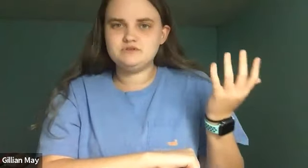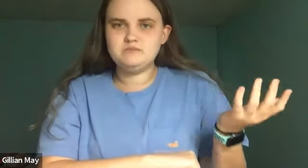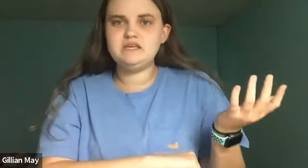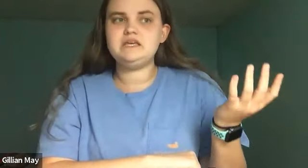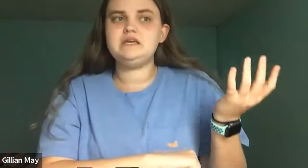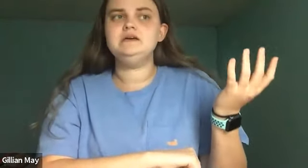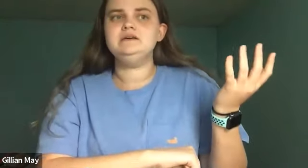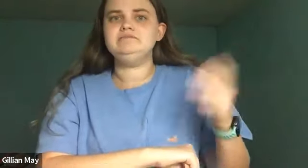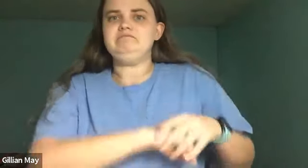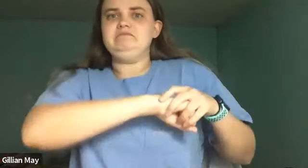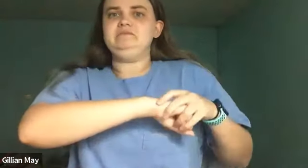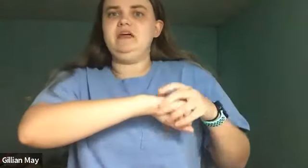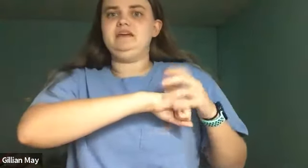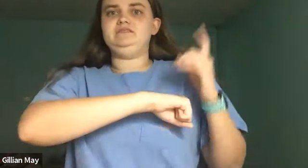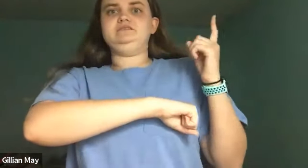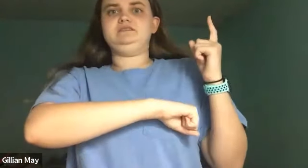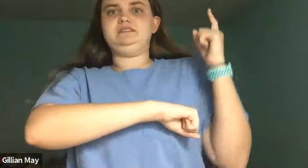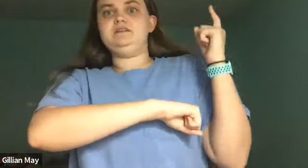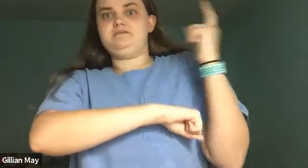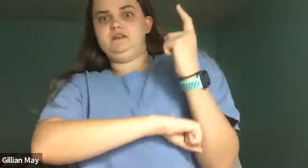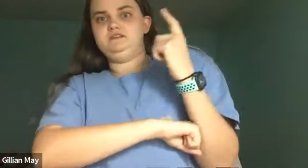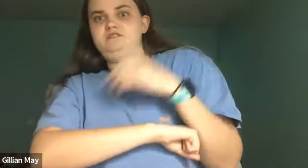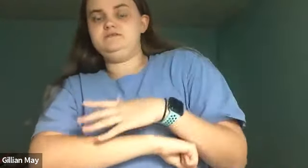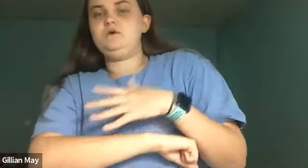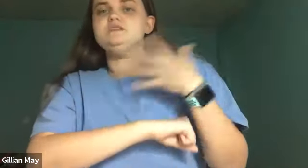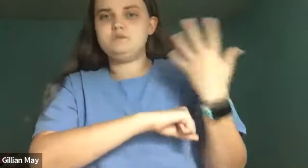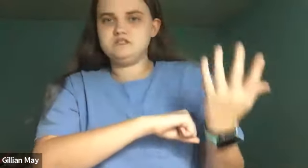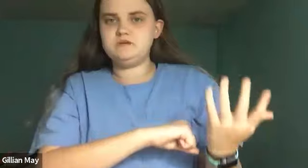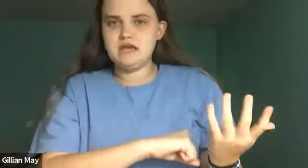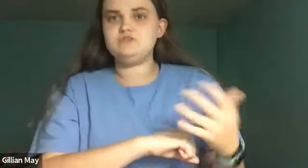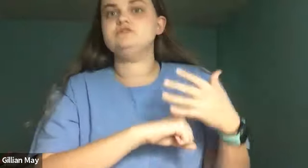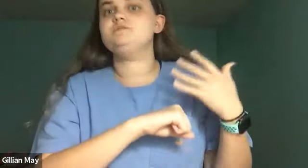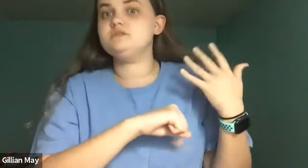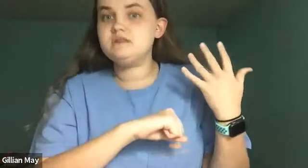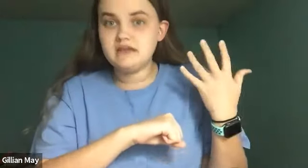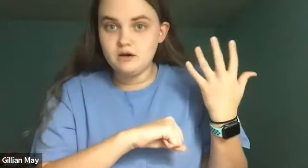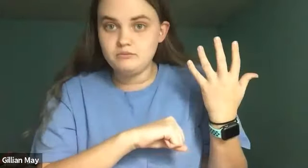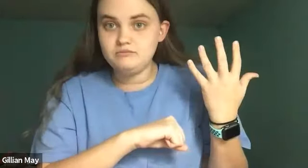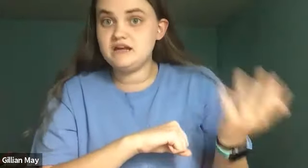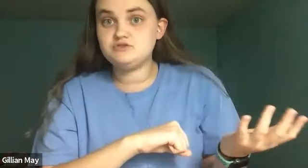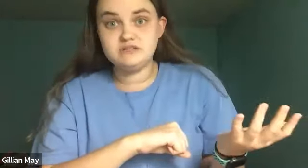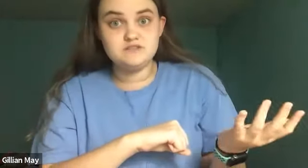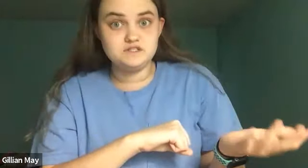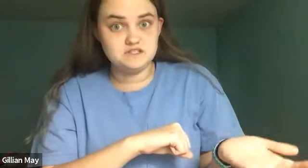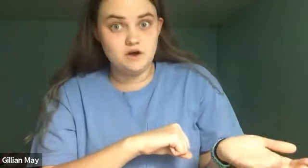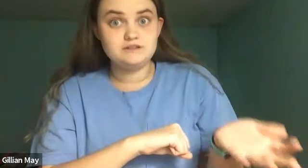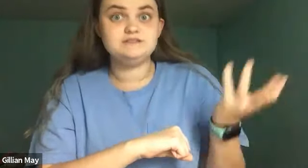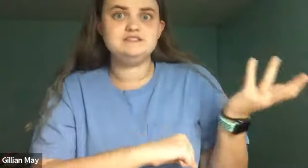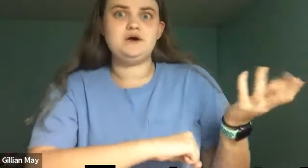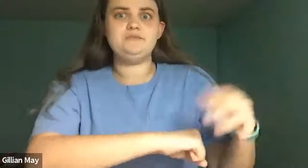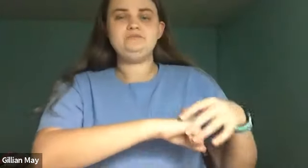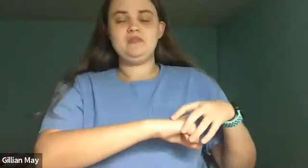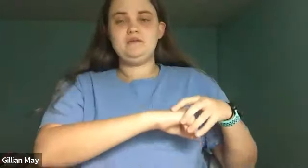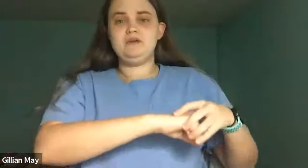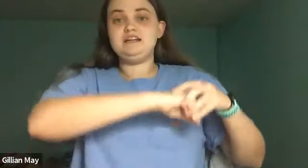to be like stiff and difficult. It's supposed to be natural. It's supposed to be like how natural it is for us to talk. So, but I do